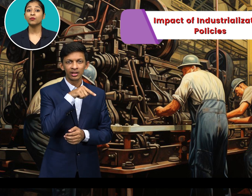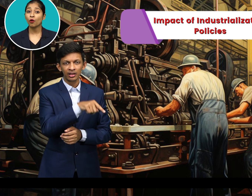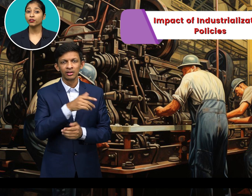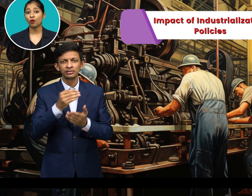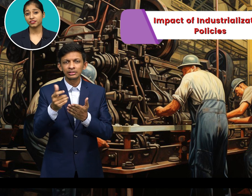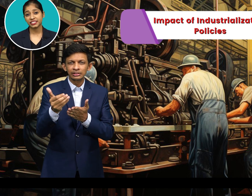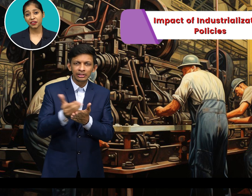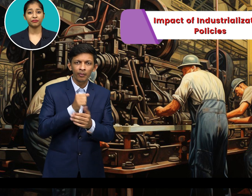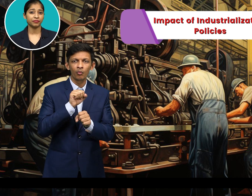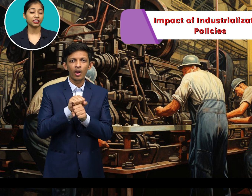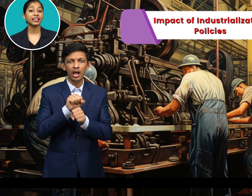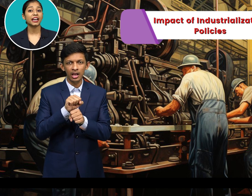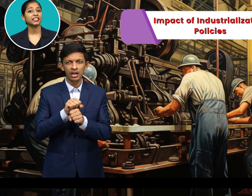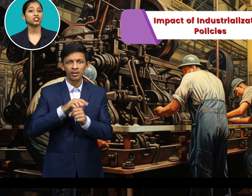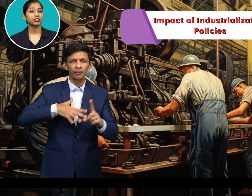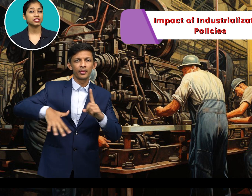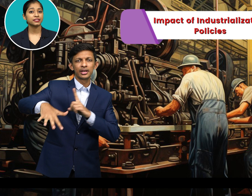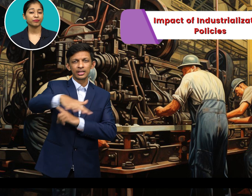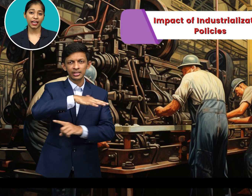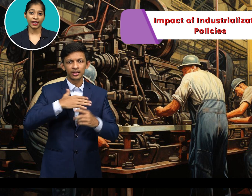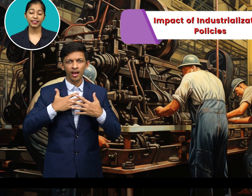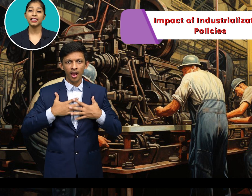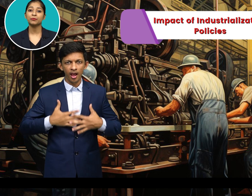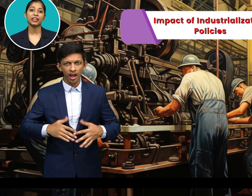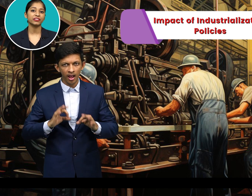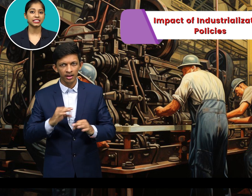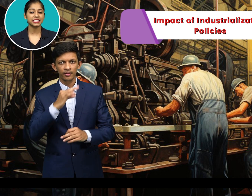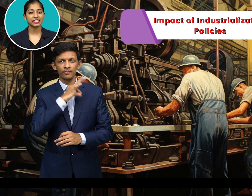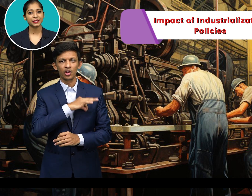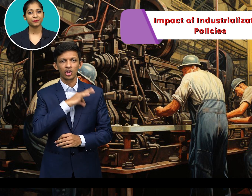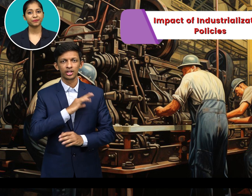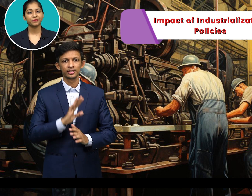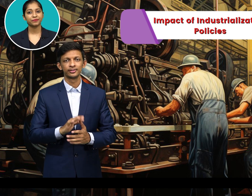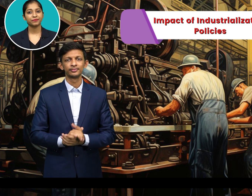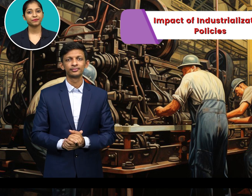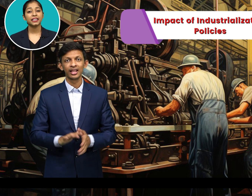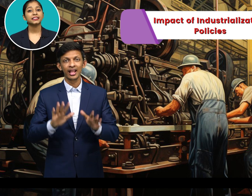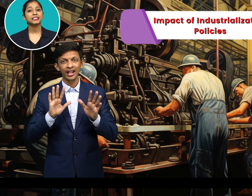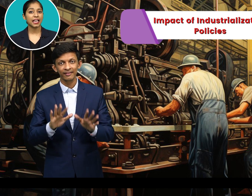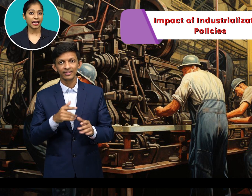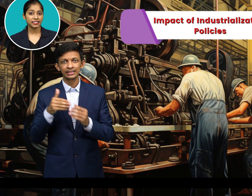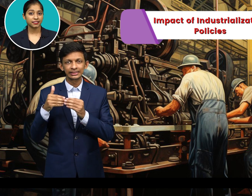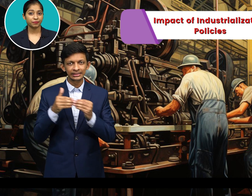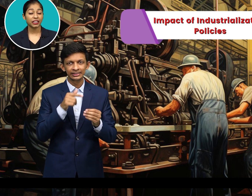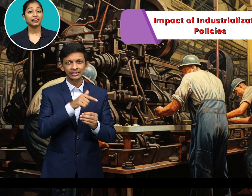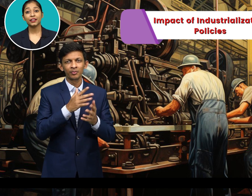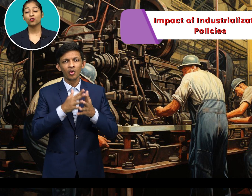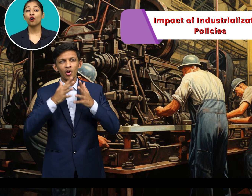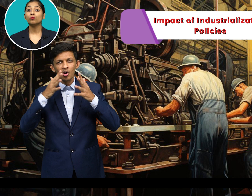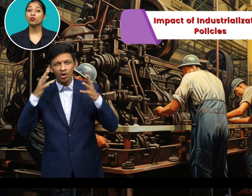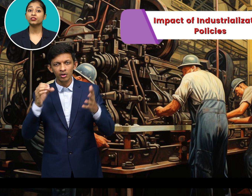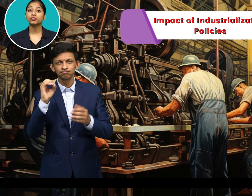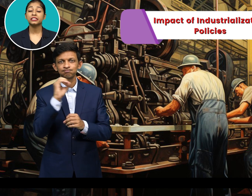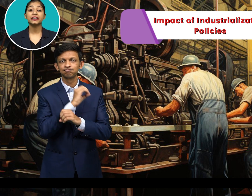are devoid of safe working conditions and health benefits. This has led